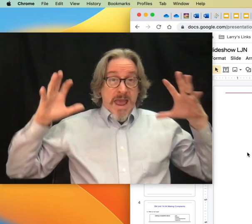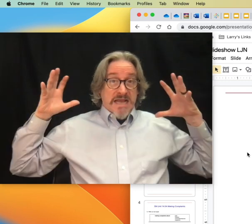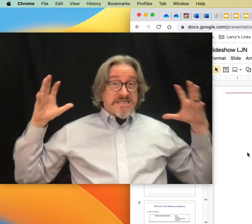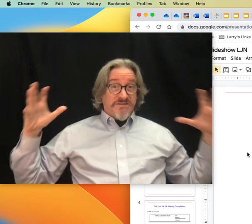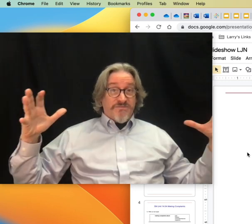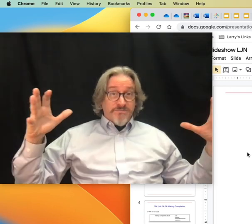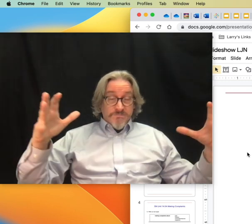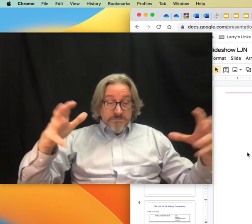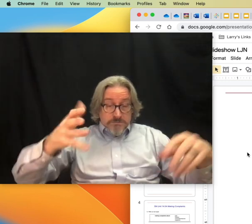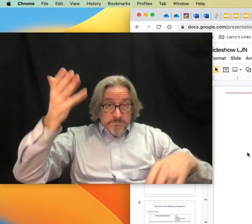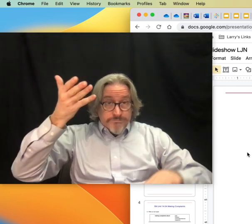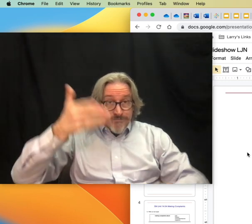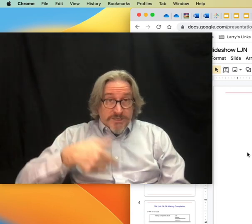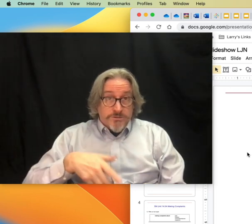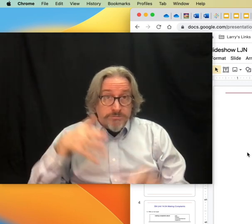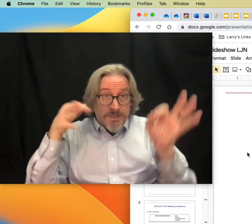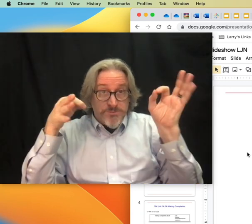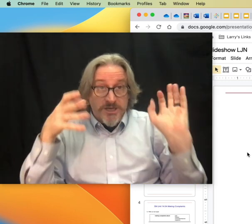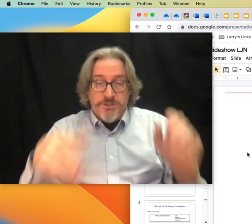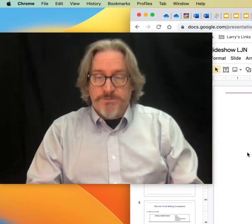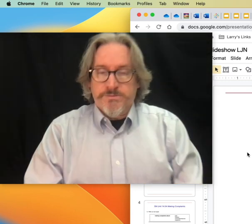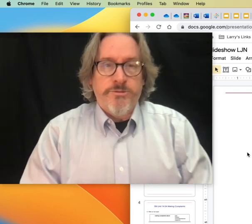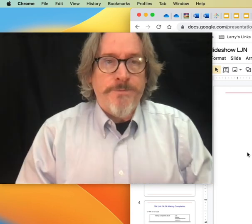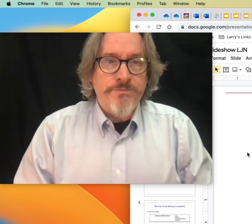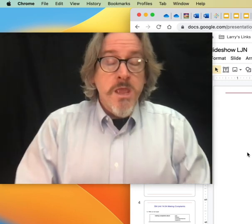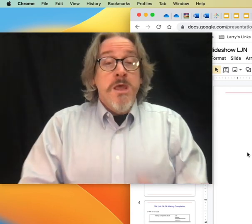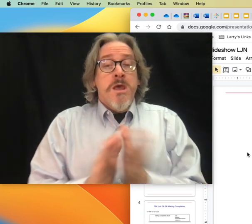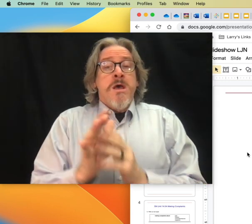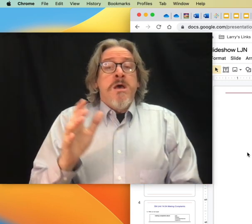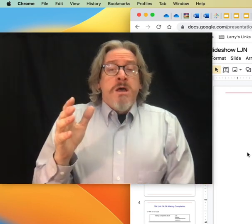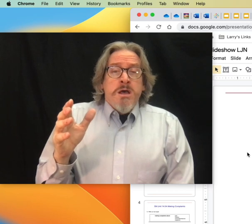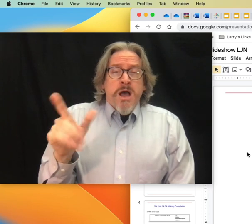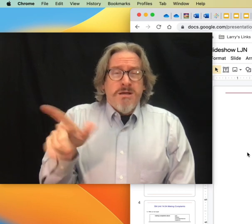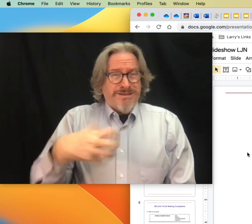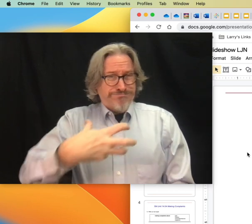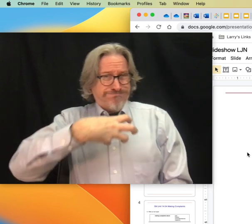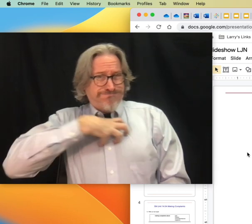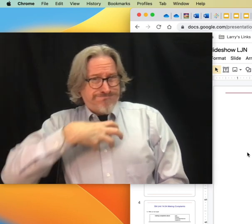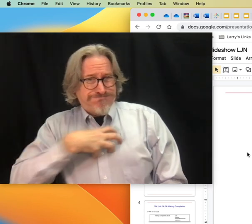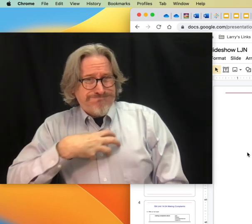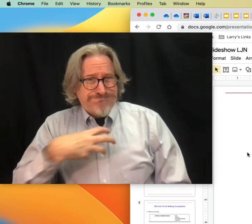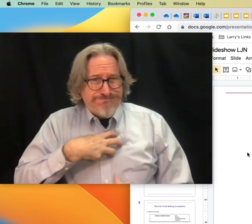one massive lecture explanation. Okay.